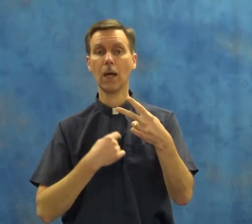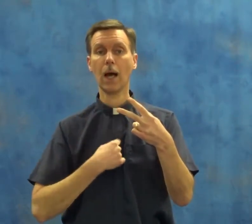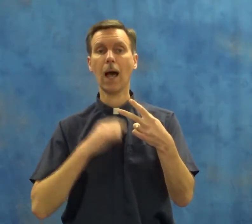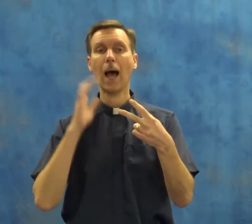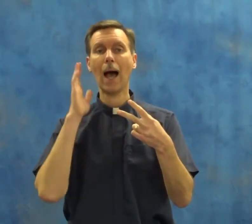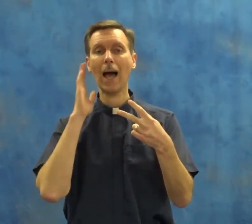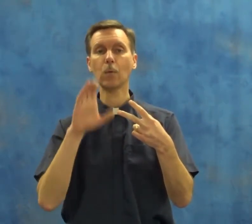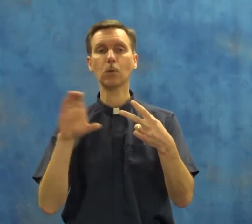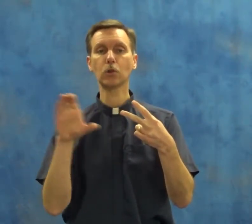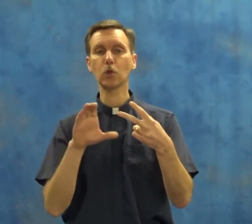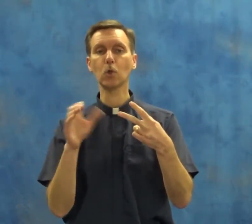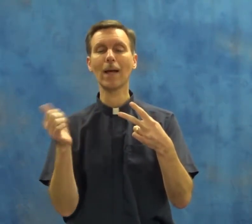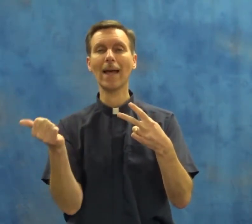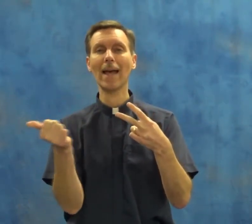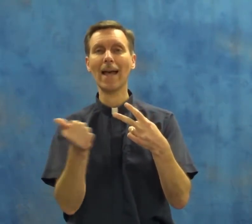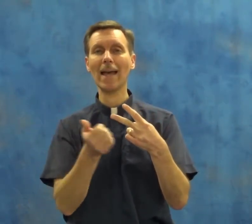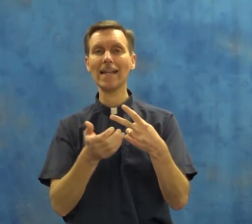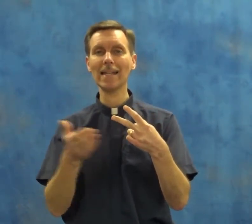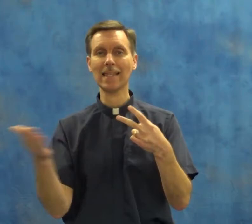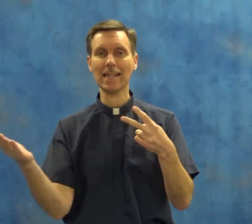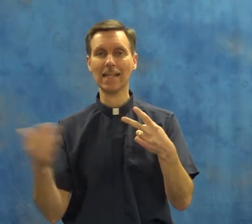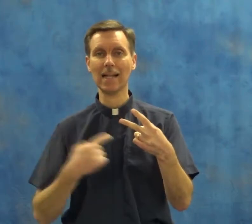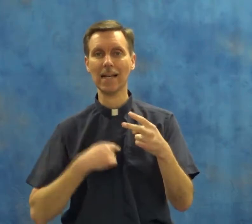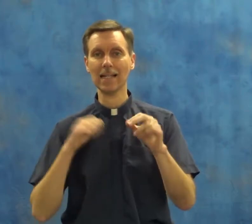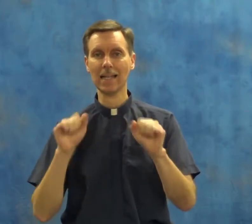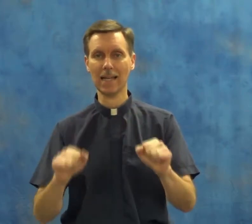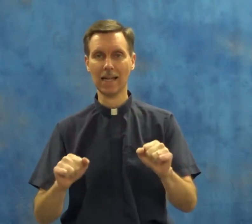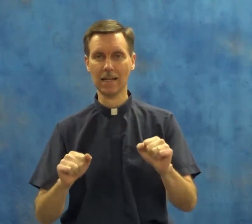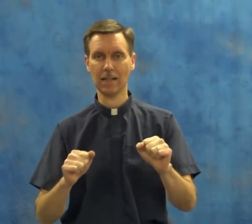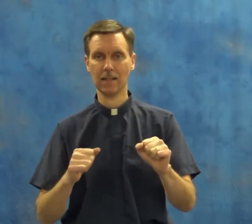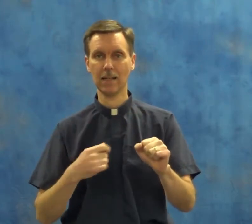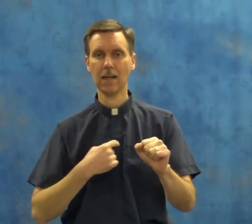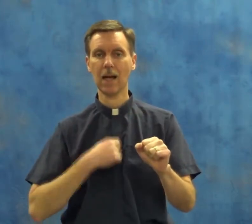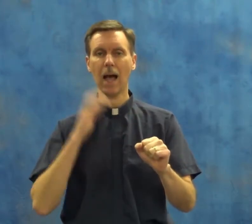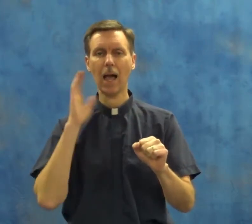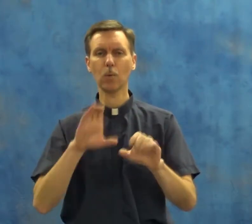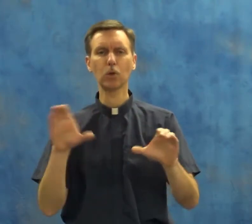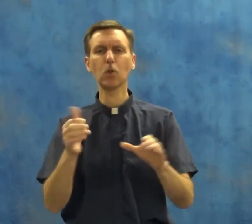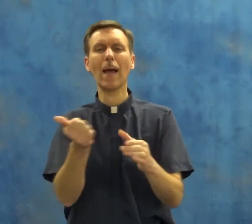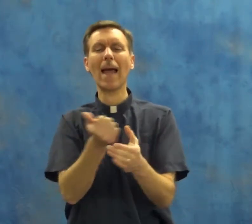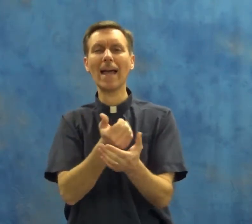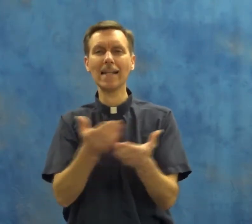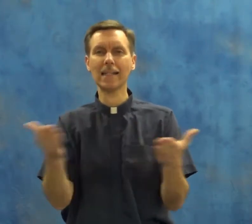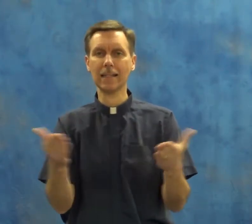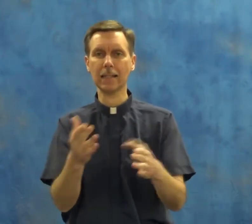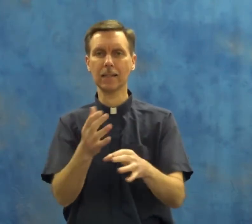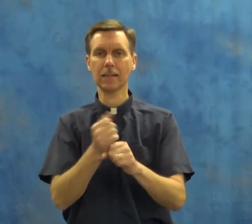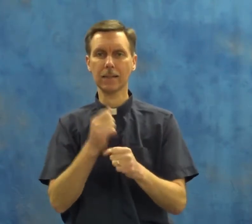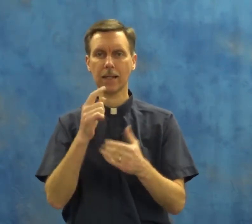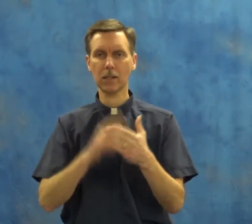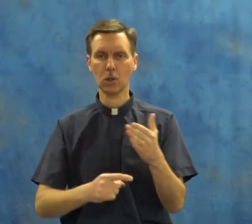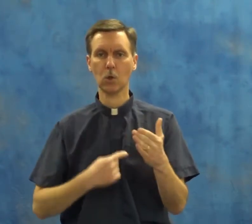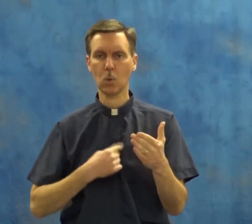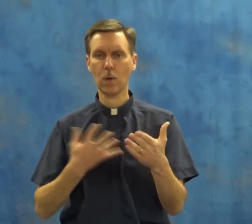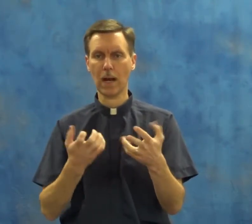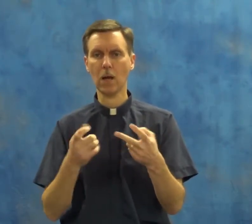two, I will do anything I can. I will do anything to get what I